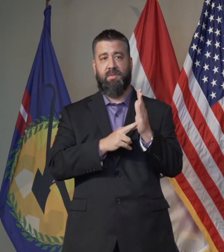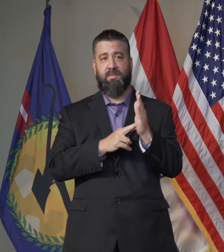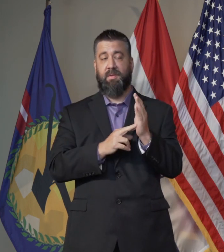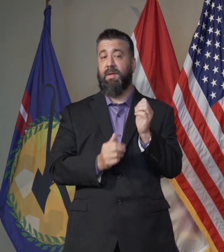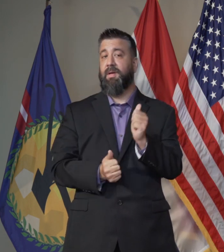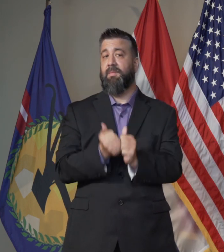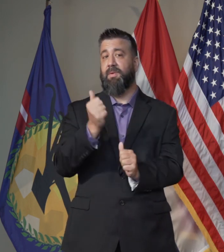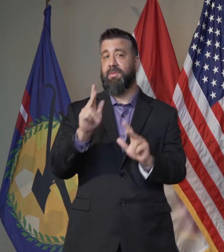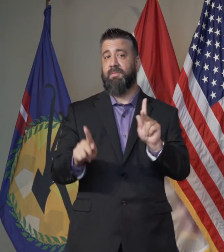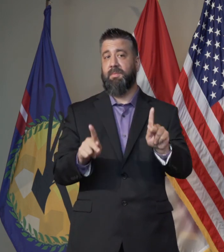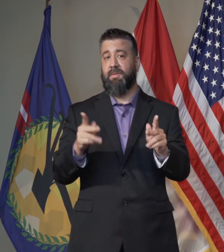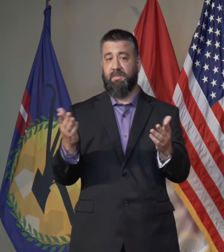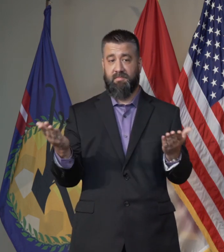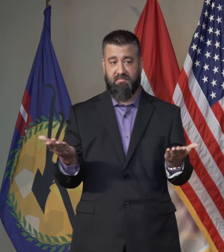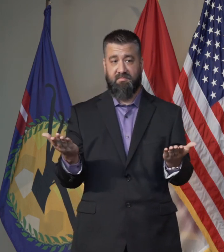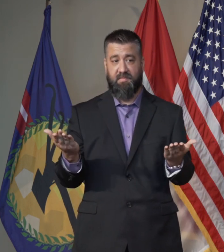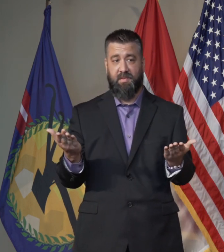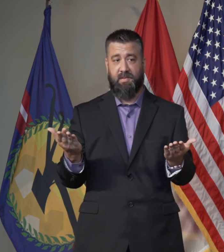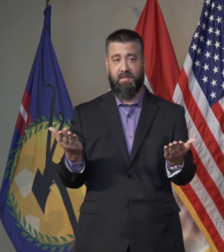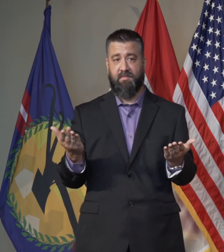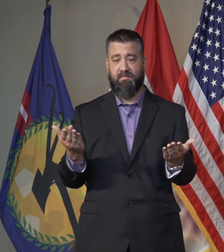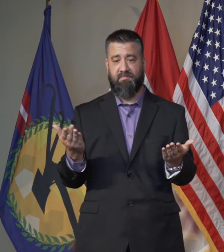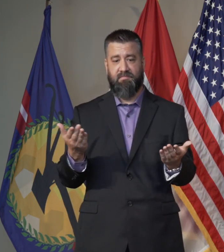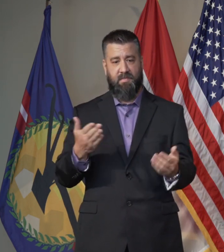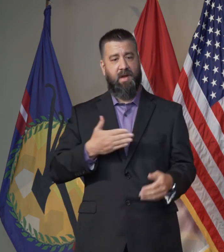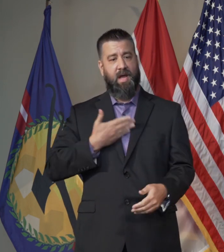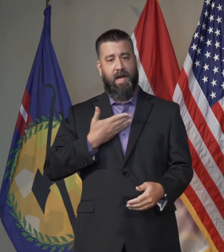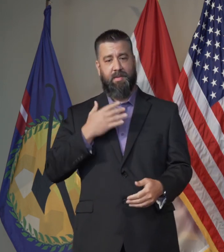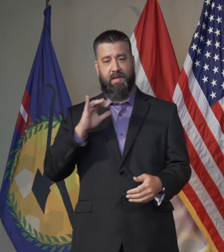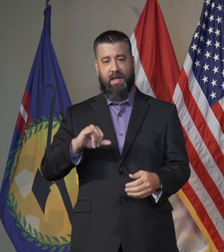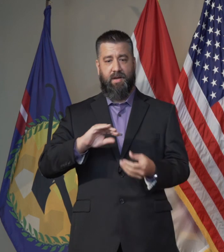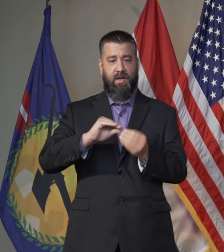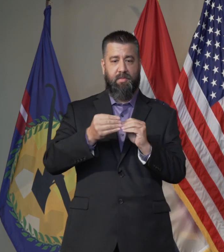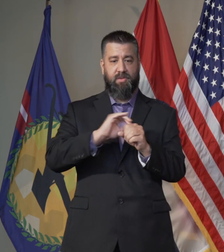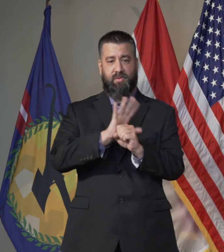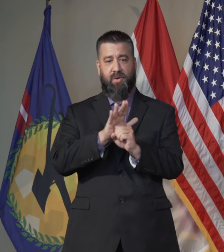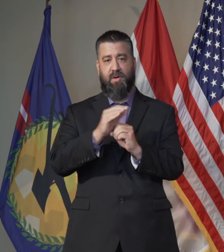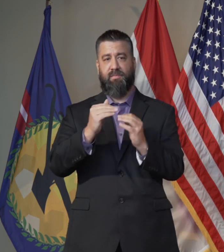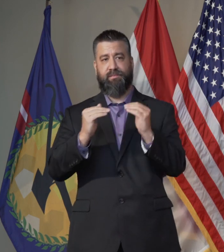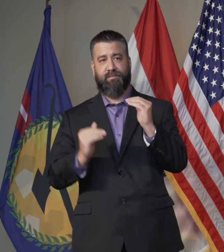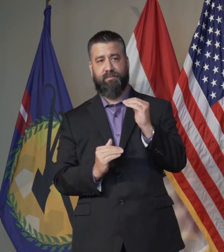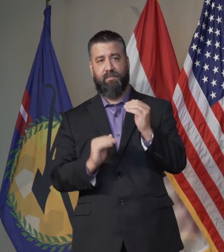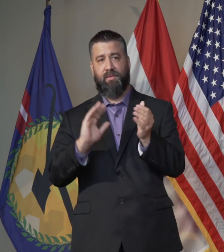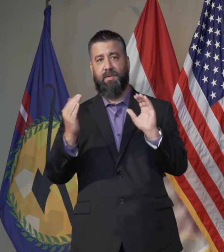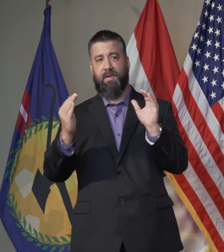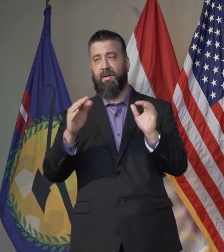most people in St. Louis County are happy that we're in a much better place than the rest of the state and the rest of the country.